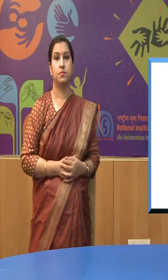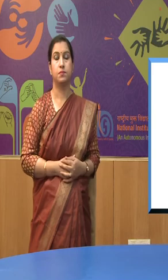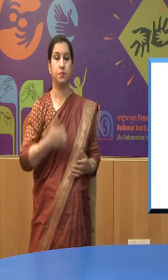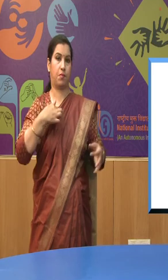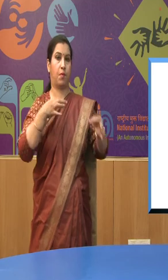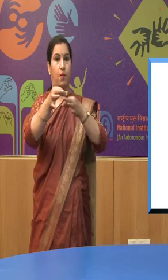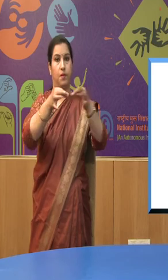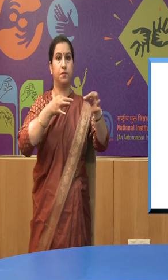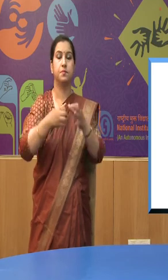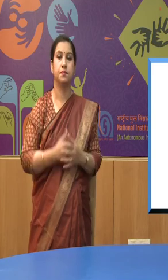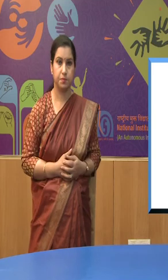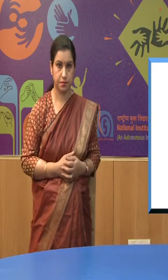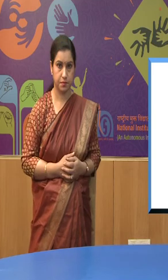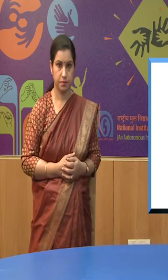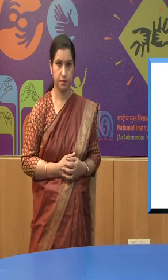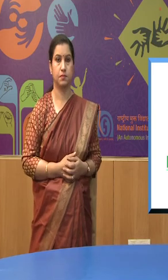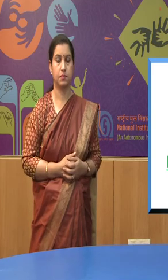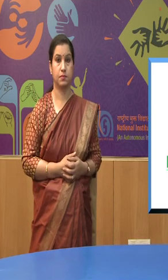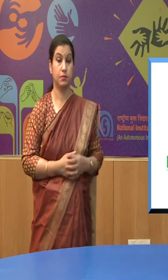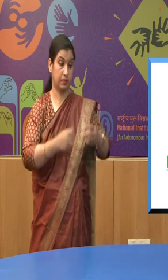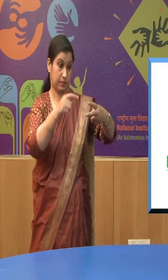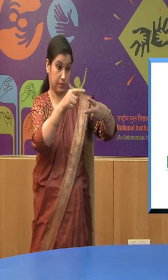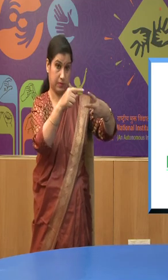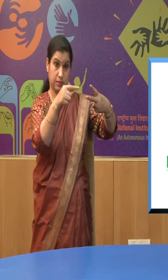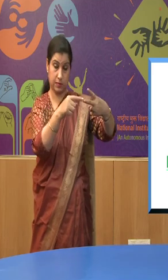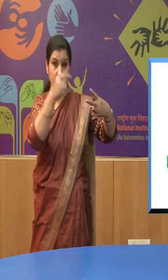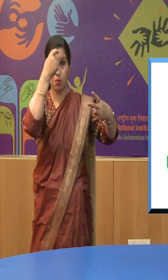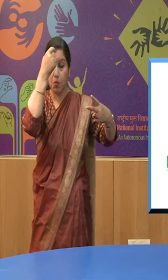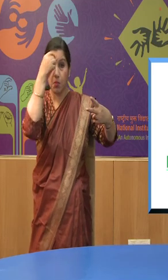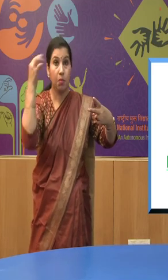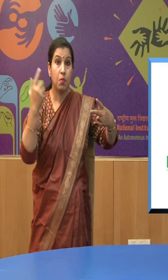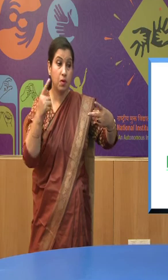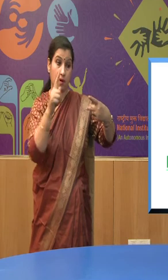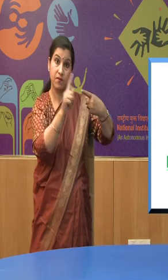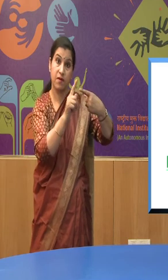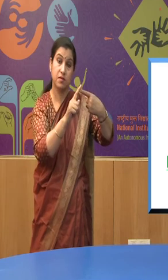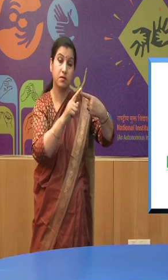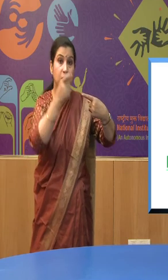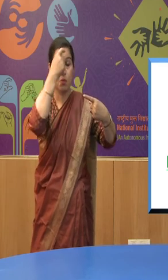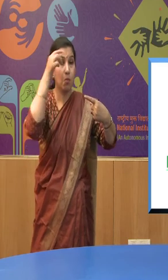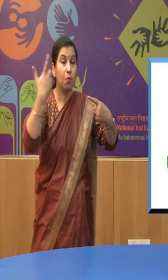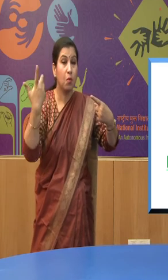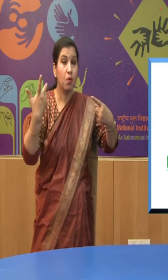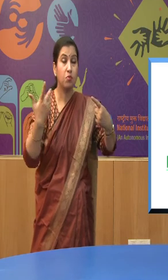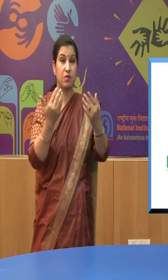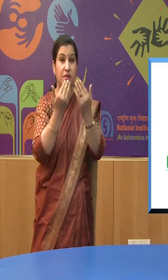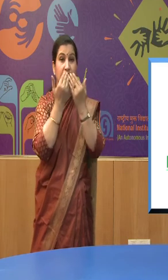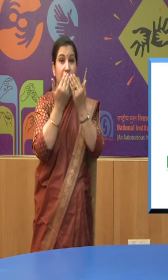Let me tell you. The problems were, the first problem was lack of education.